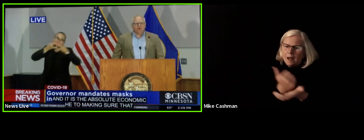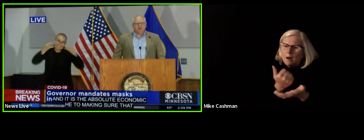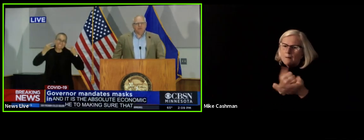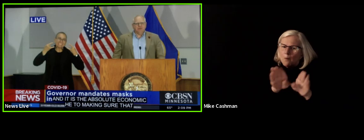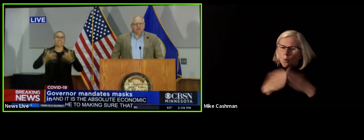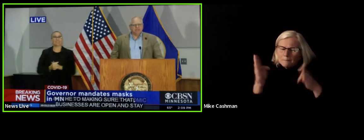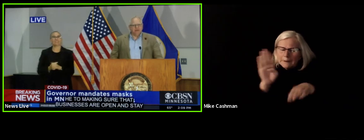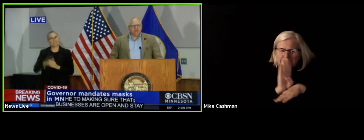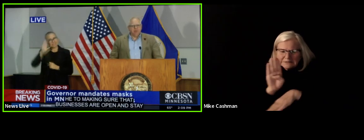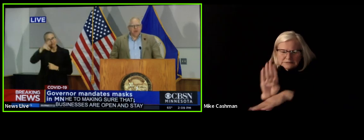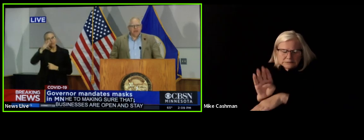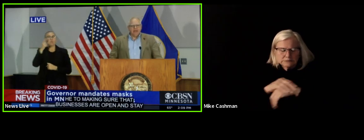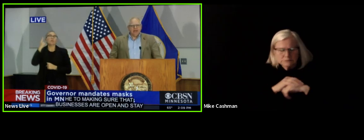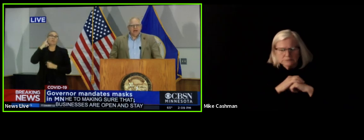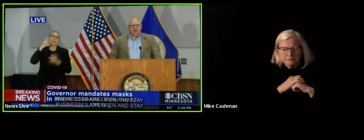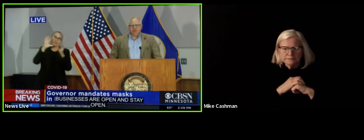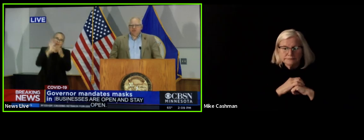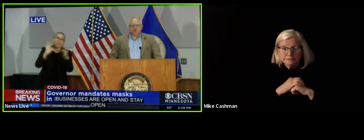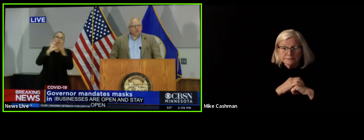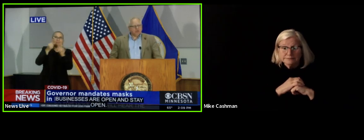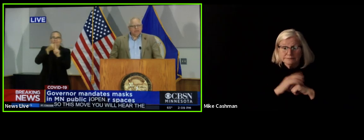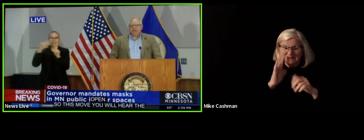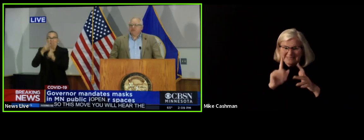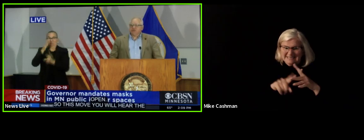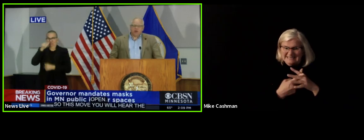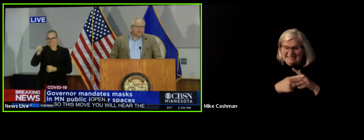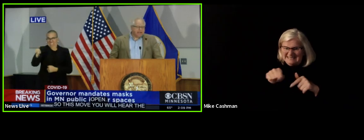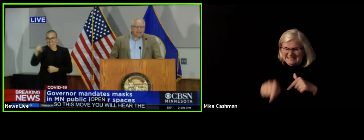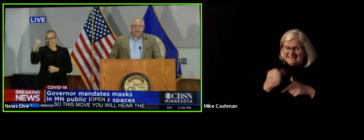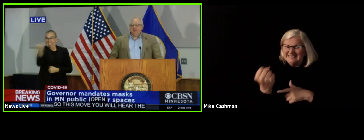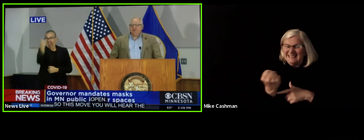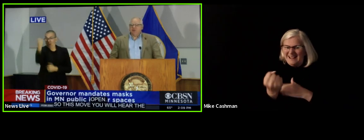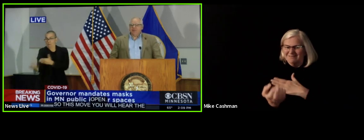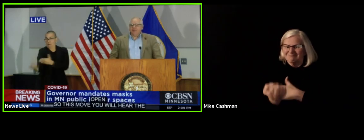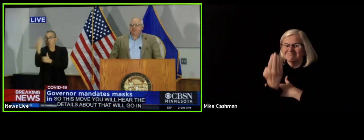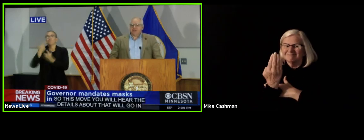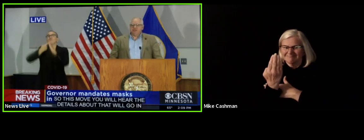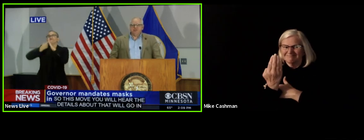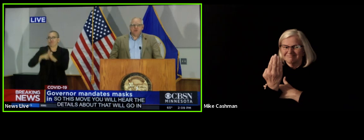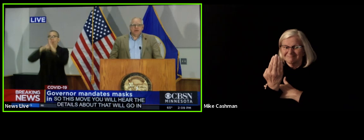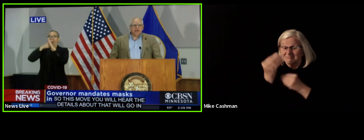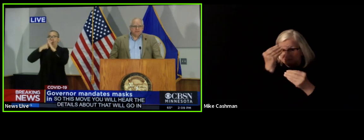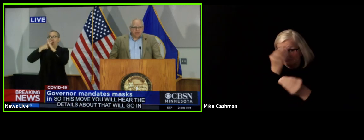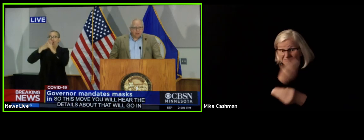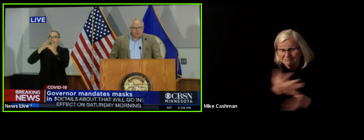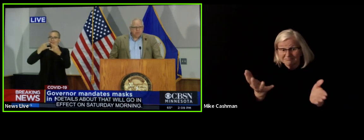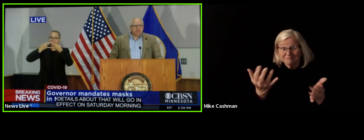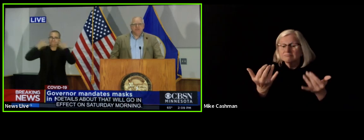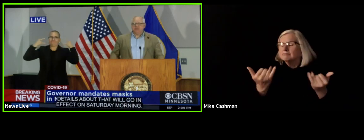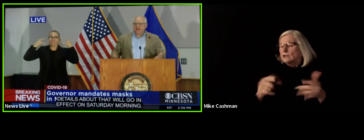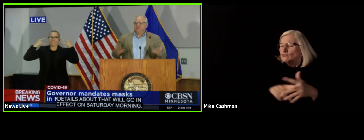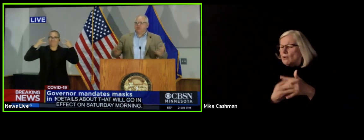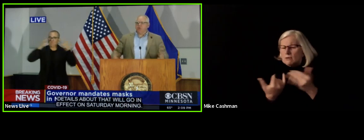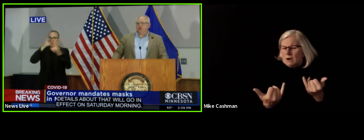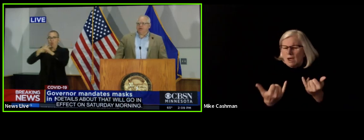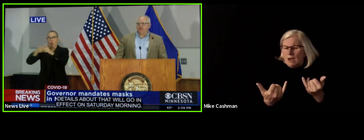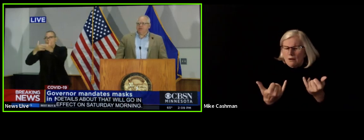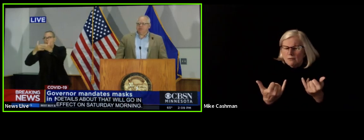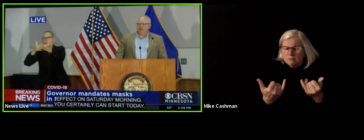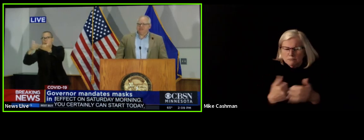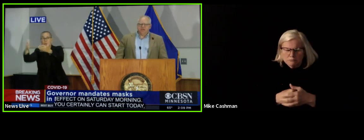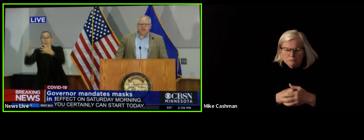to go into effect on Saturday morning. You certainly can start today for that percentage of you, and it is a minority percentage that hasn't been wearing